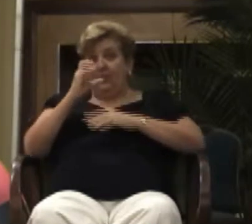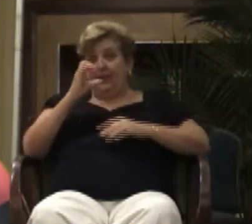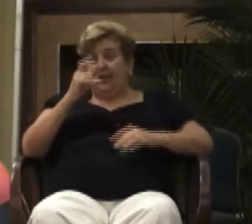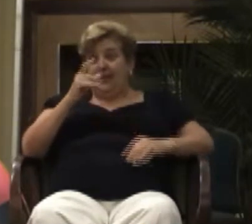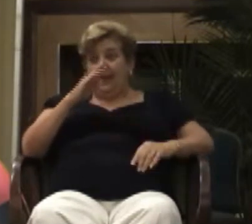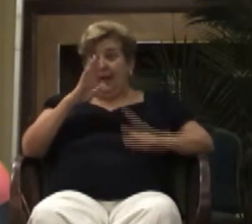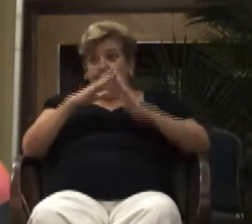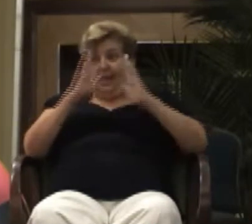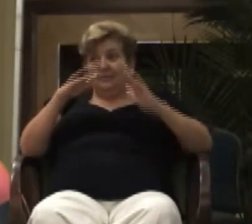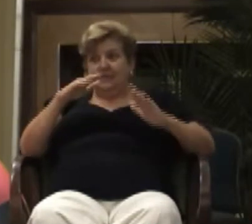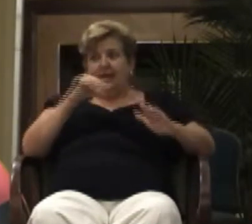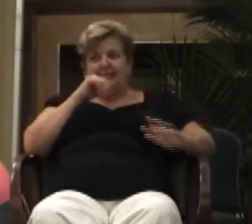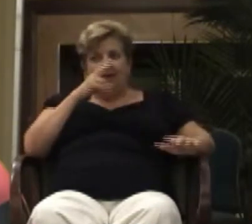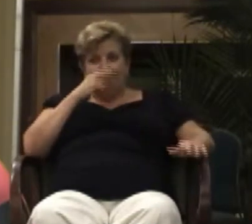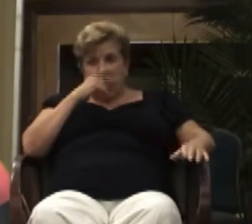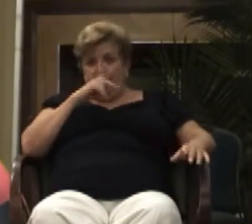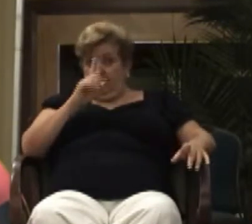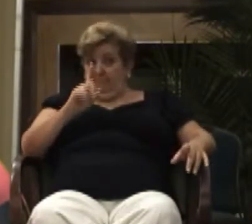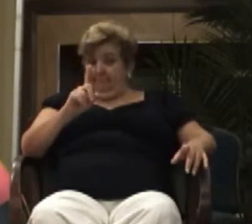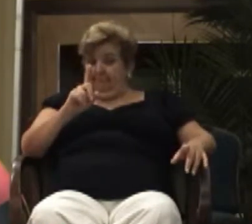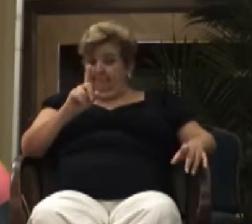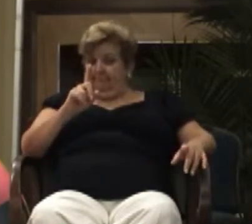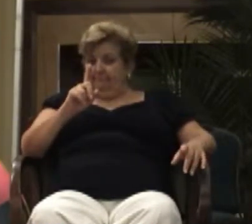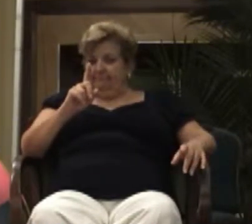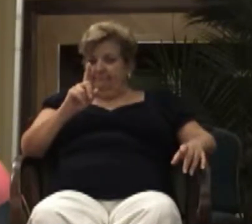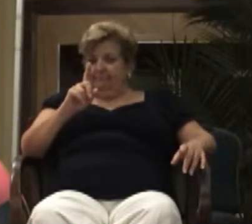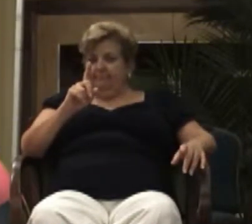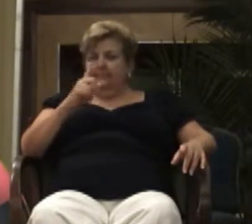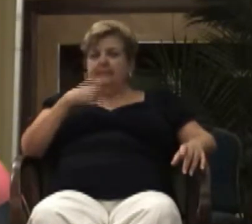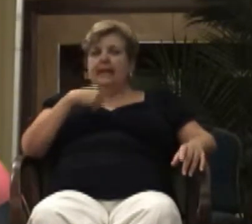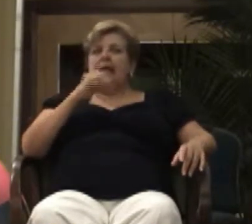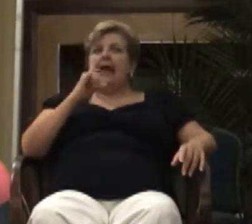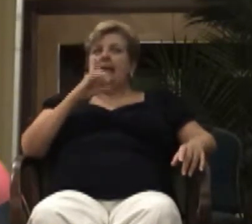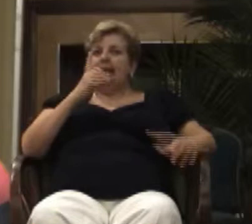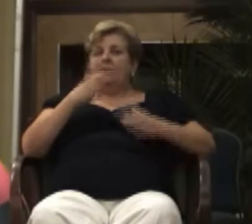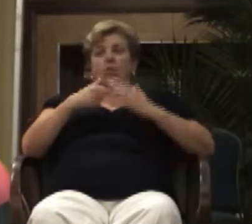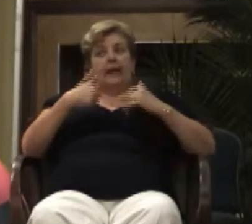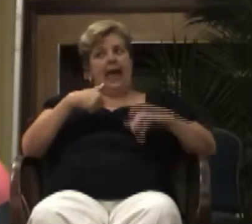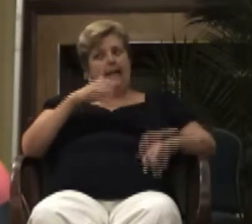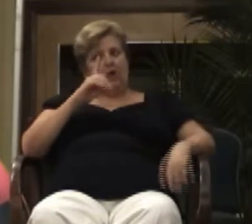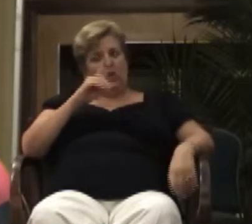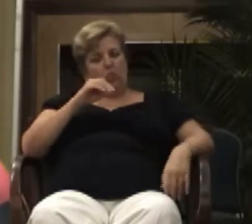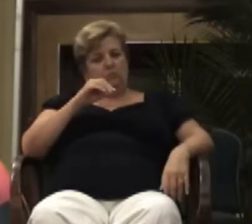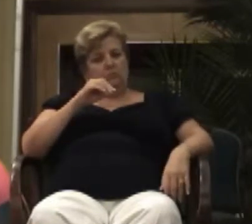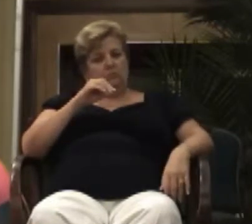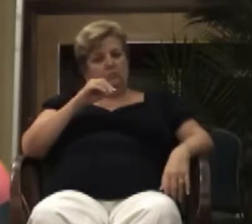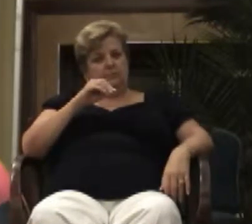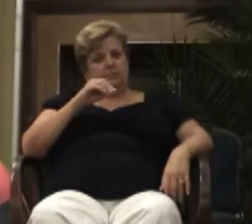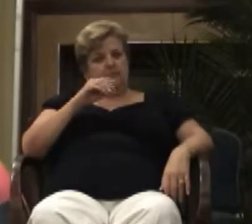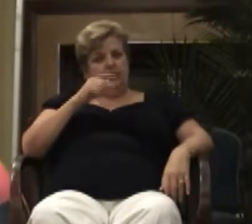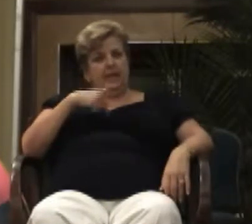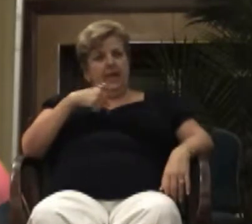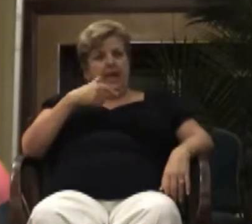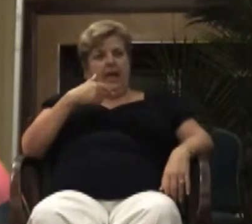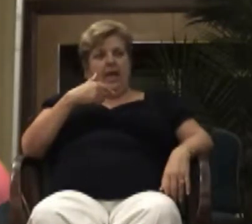It is not funny. And I did what I did. And I took them away. One of them never came